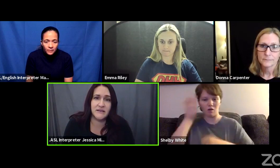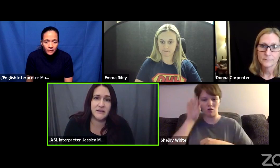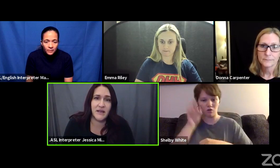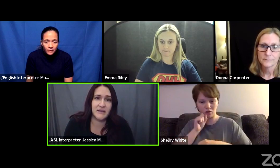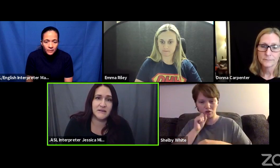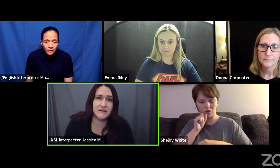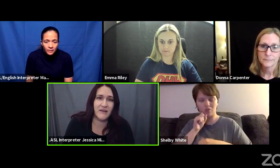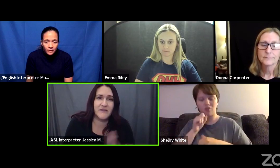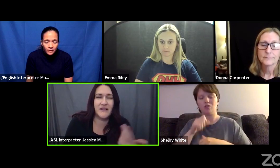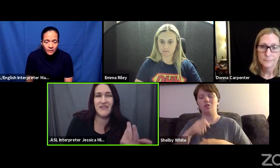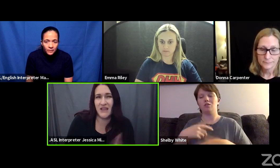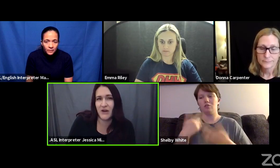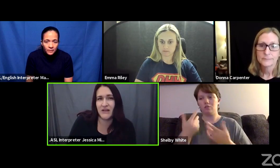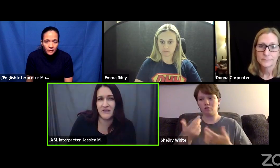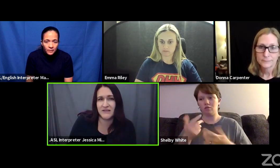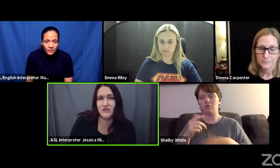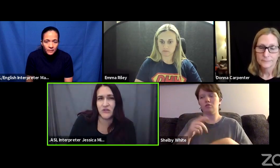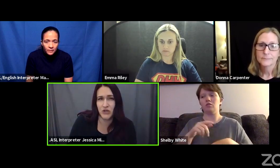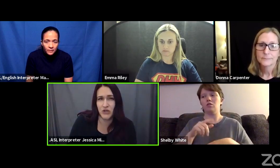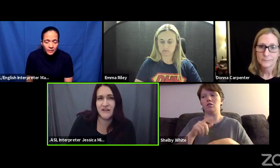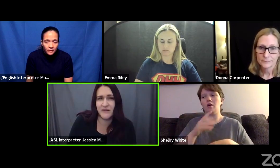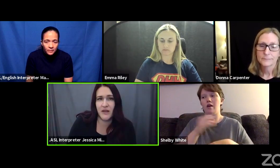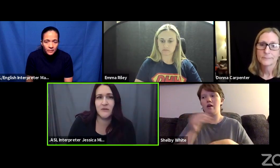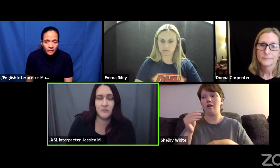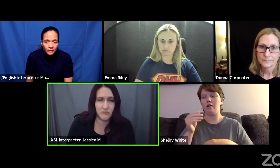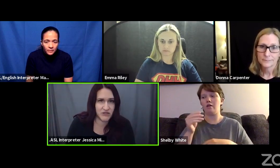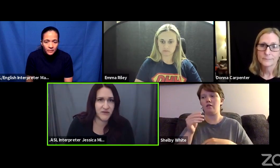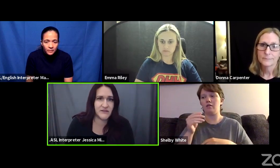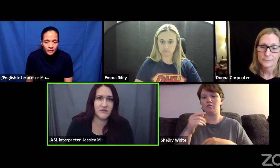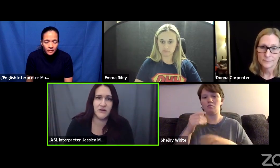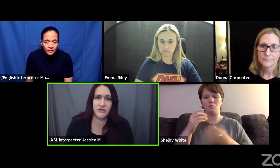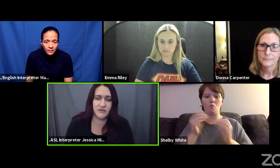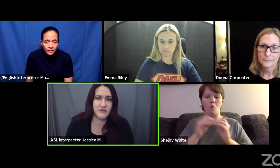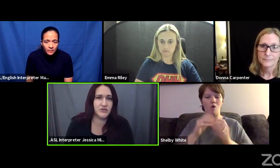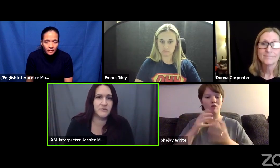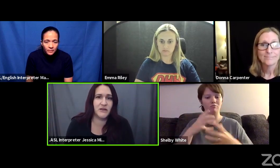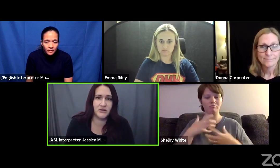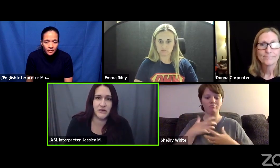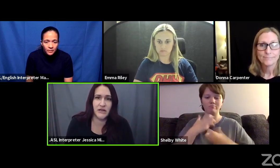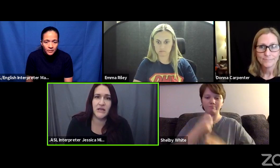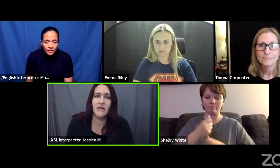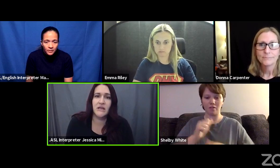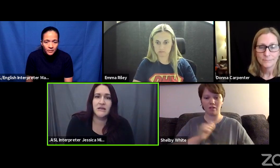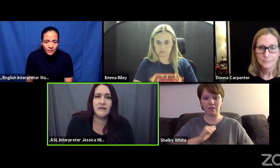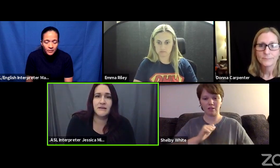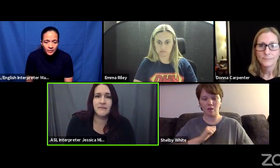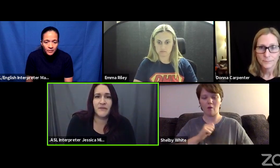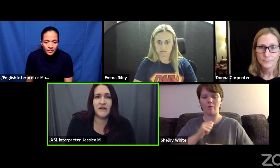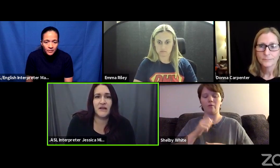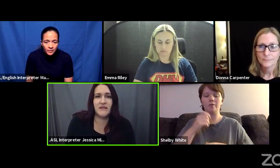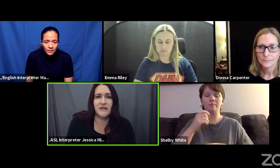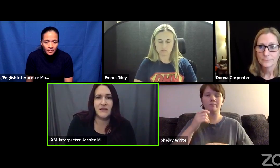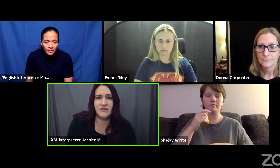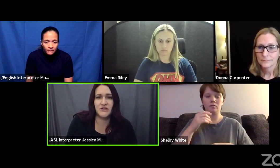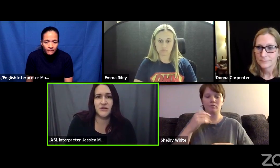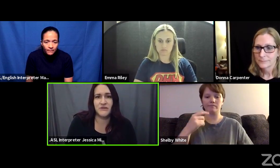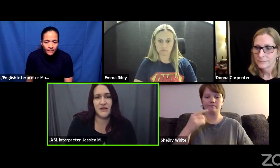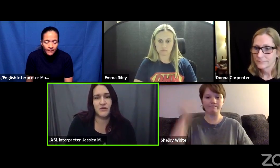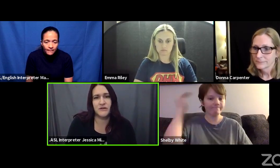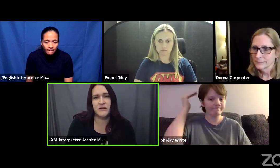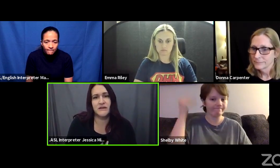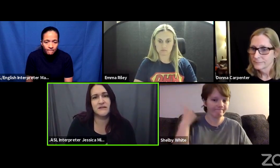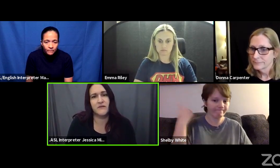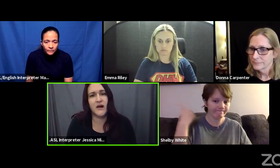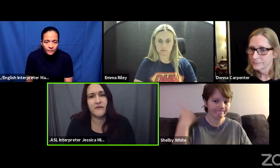recognize that. I feel like they recognize that term deafblind much faster than Usher syndrome. I agree. I think that just shows